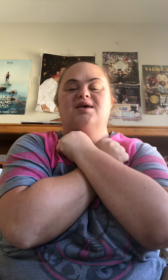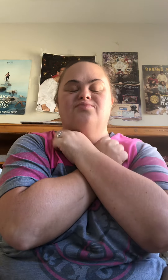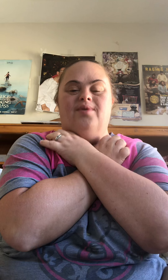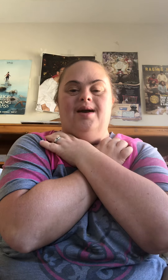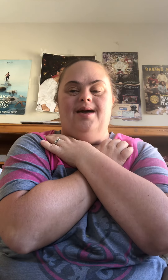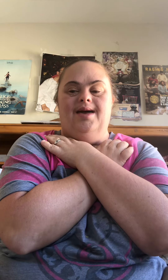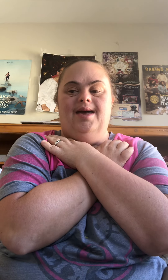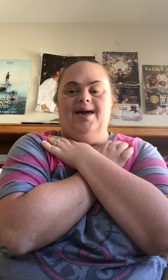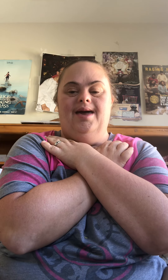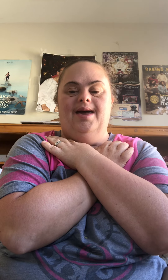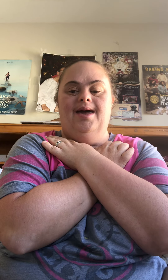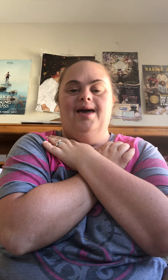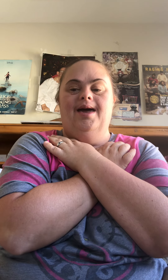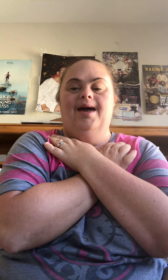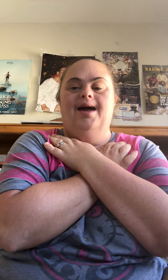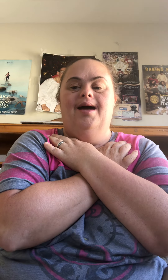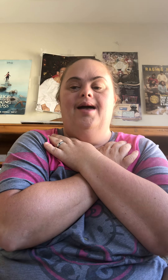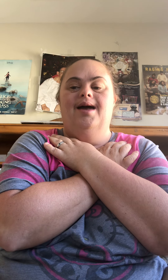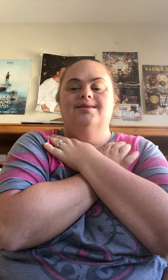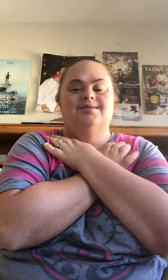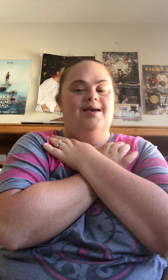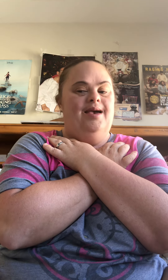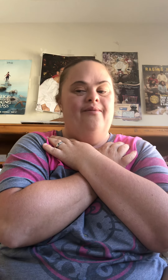bless Oh